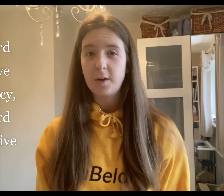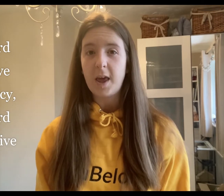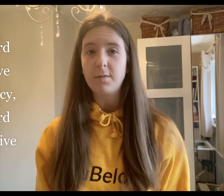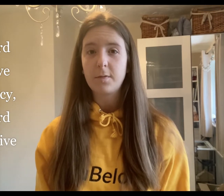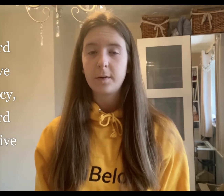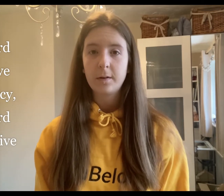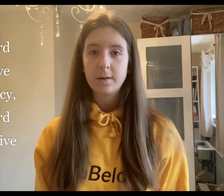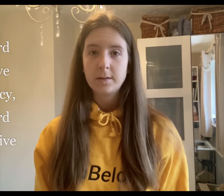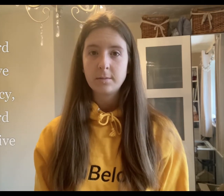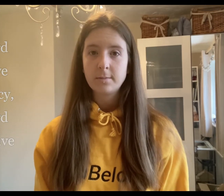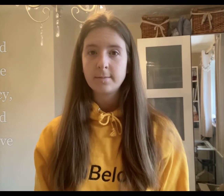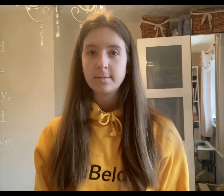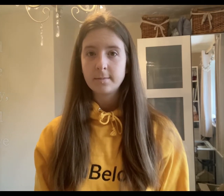forgive.